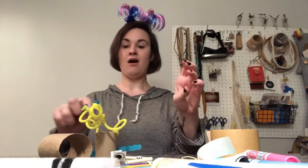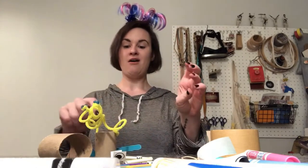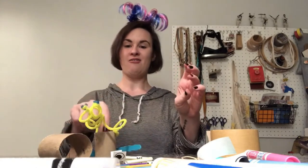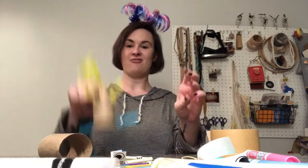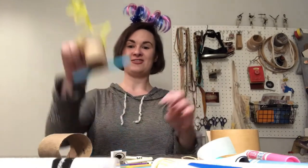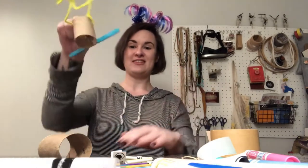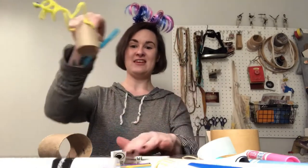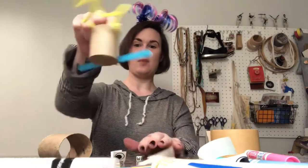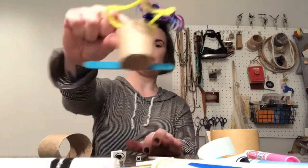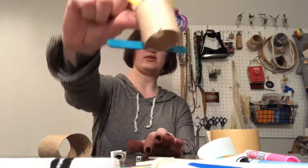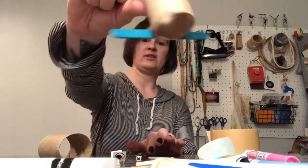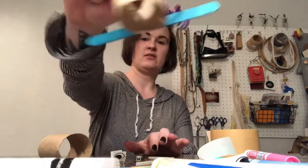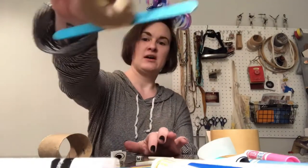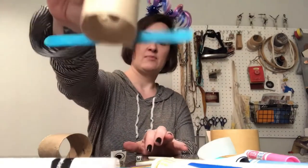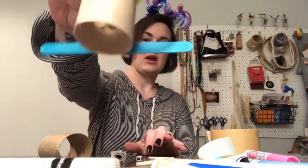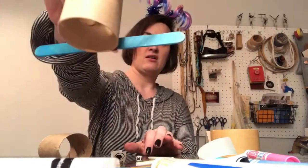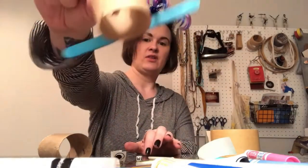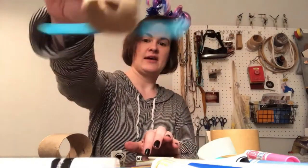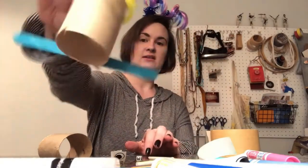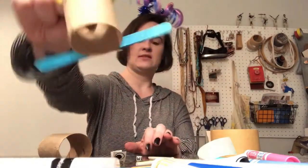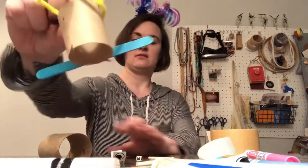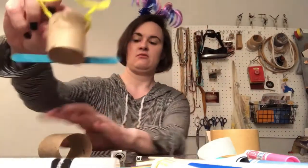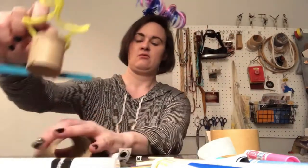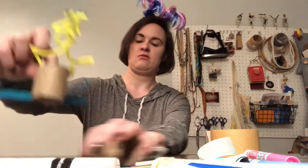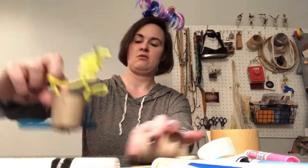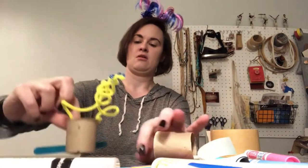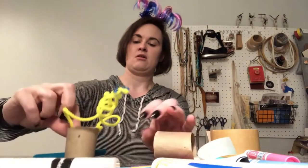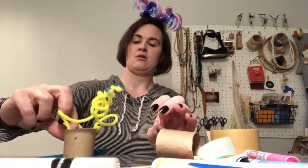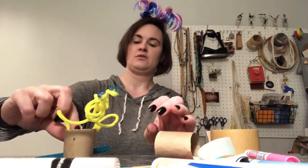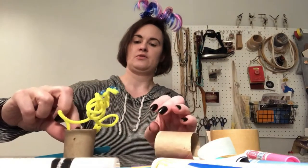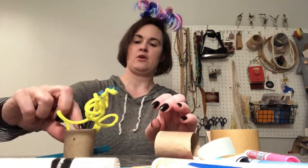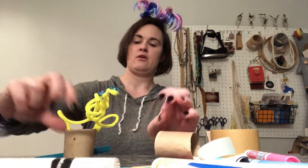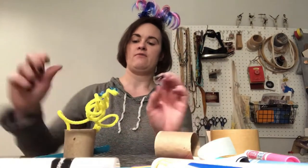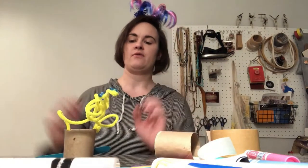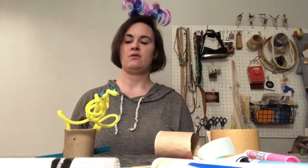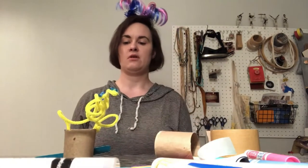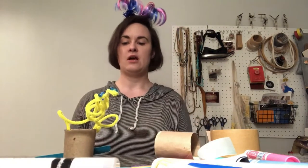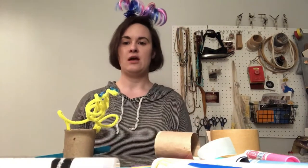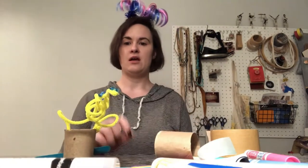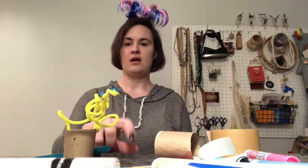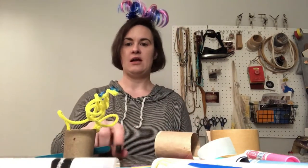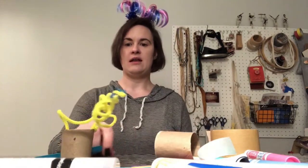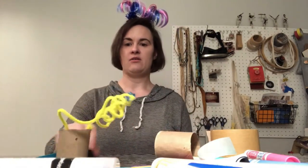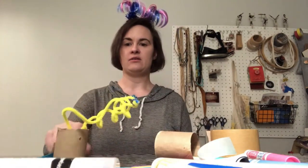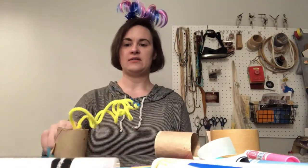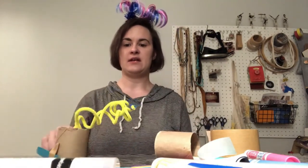Oh, see, I put a little pair of legs, sort of, and now it'll stand